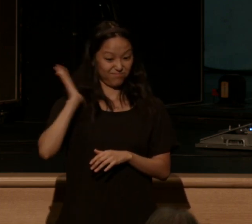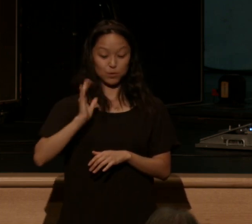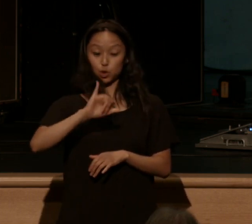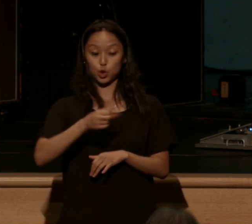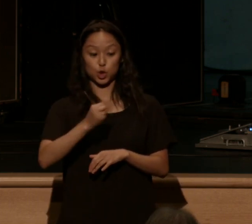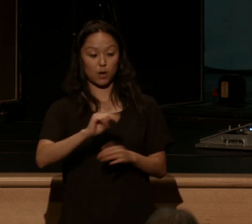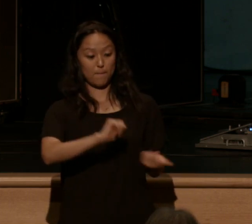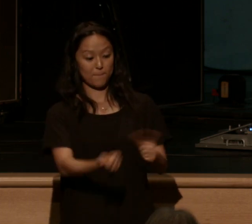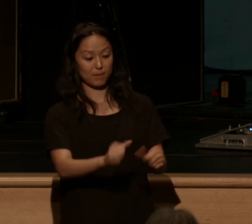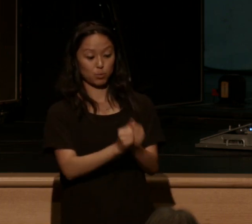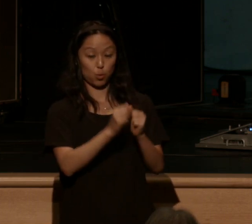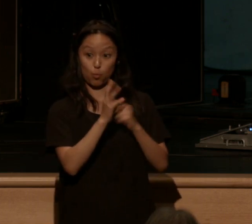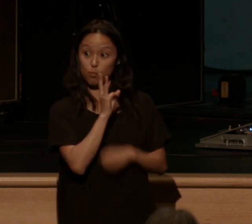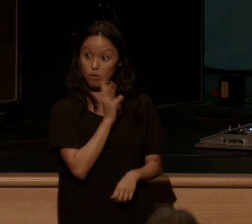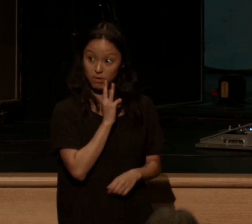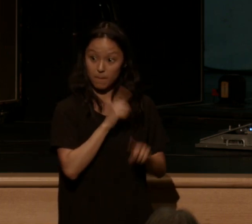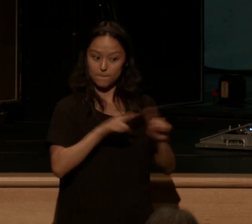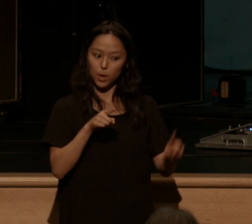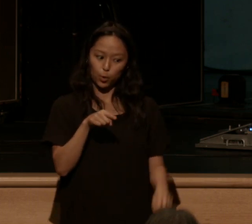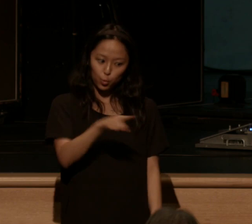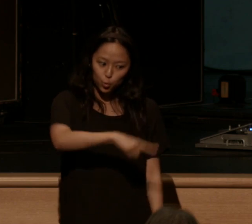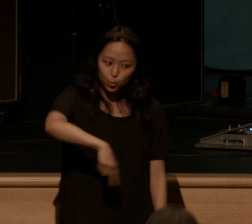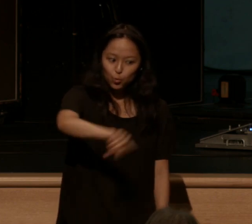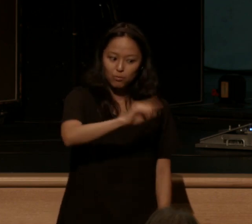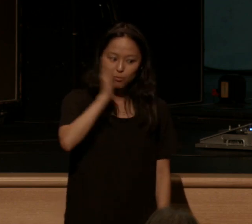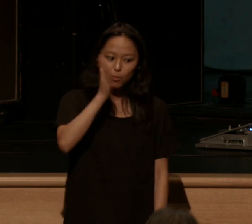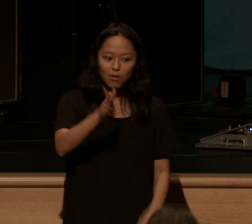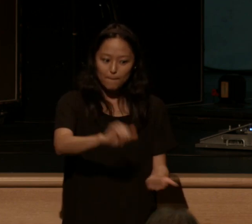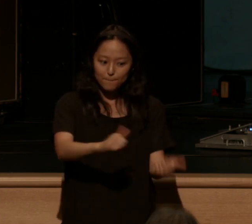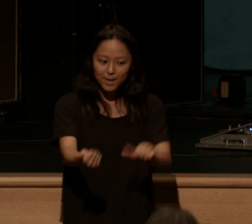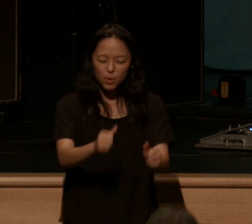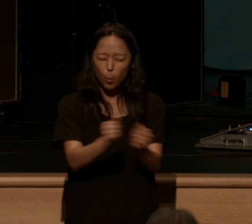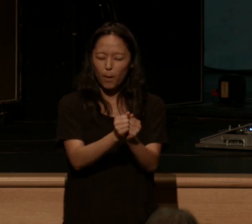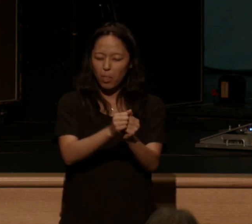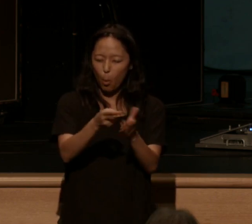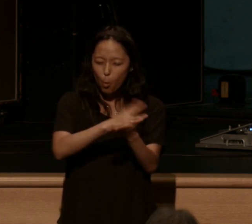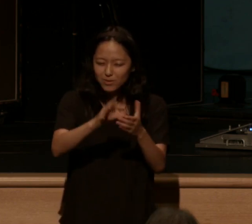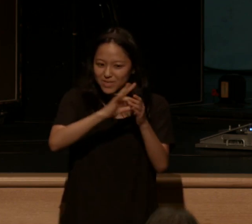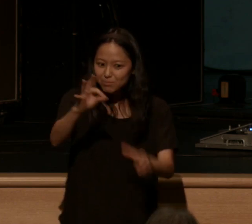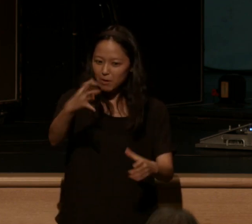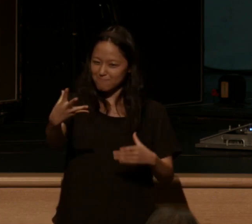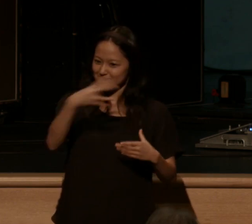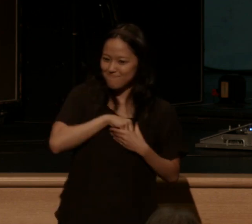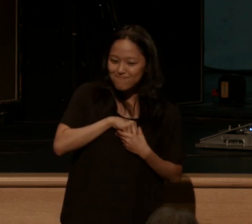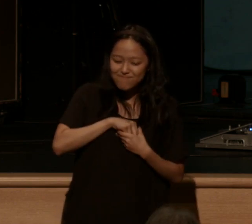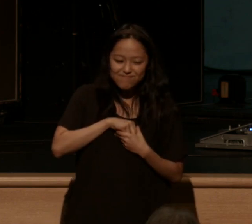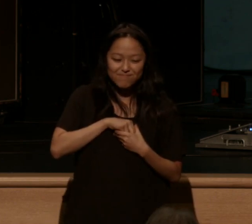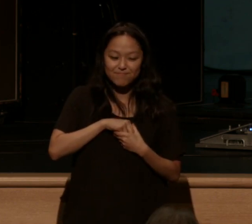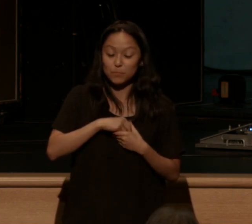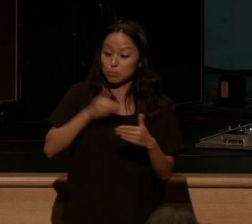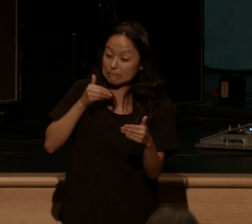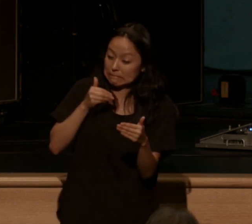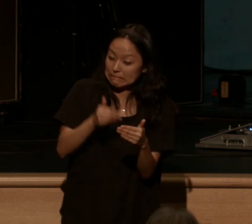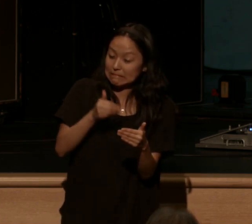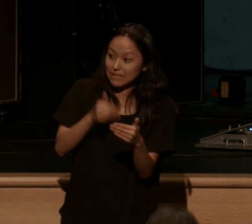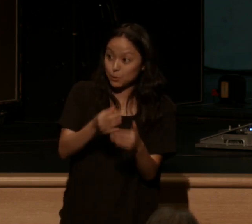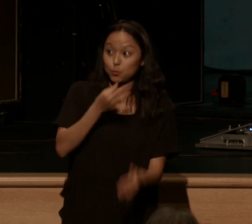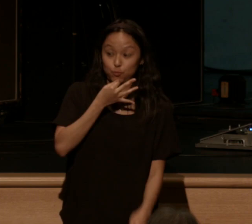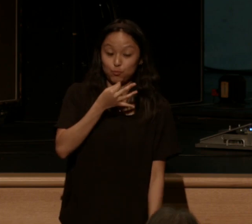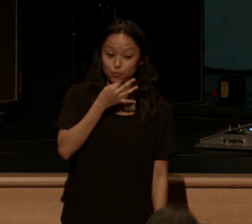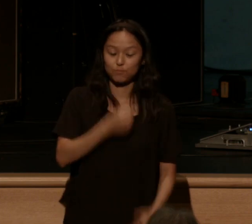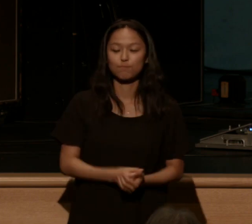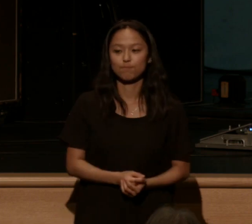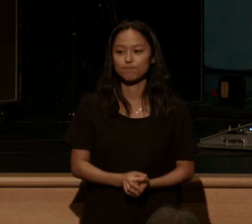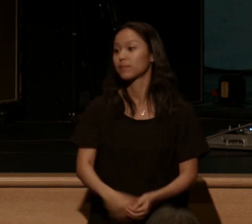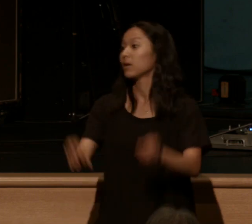water, but you will be baptized with the Holy Spirit not many days from now.